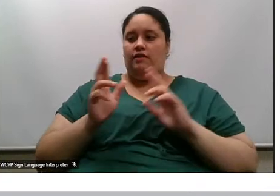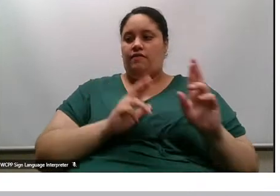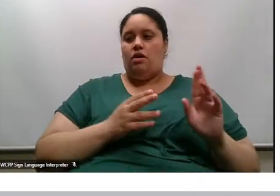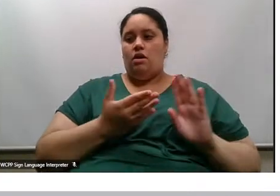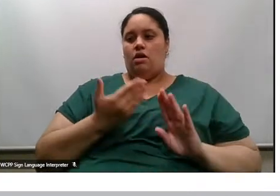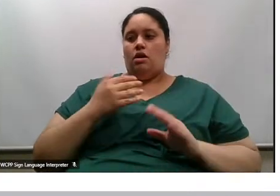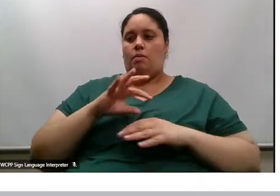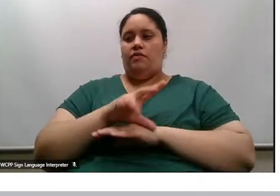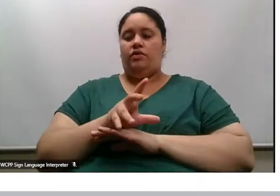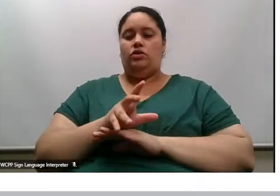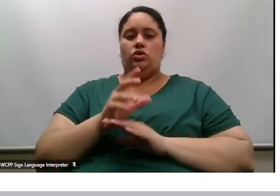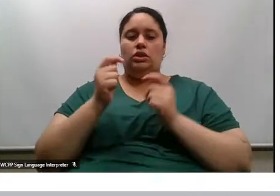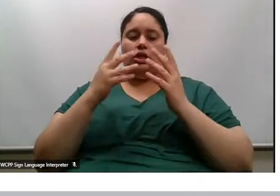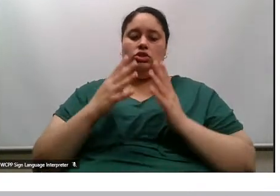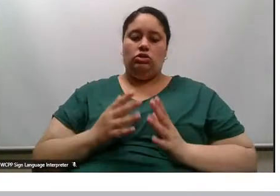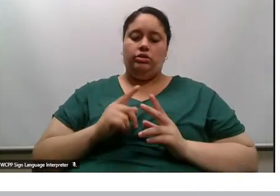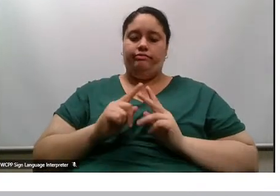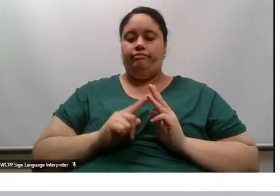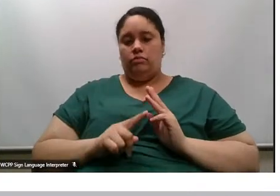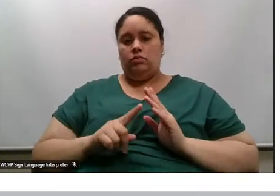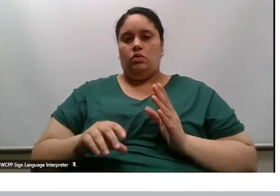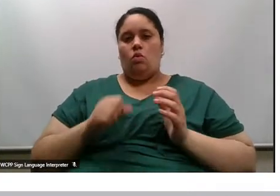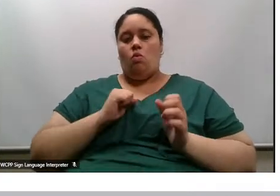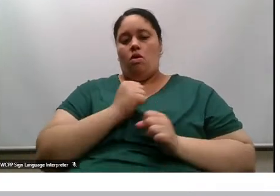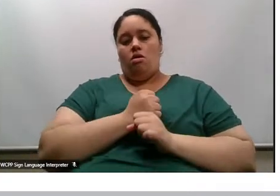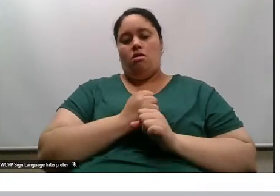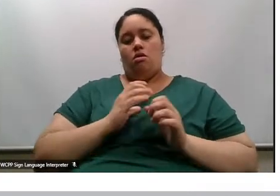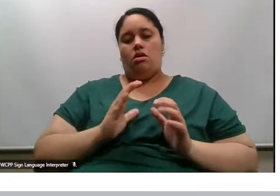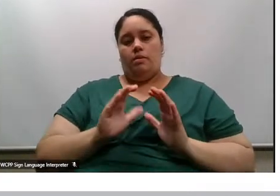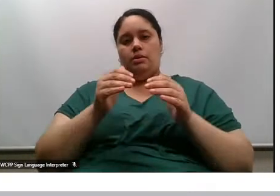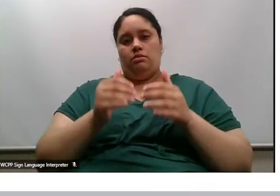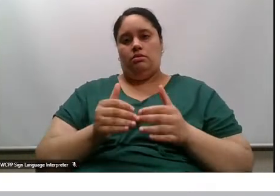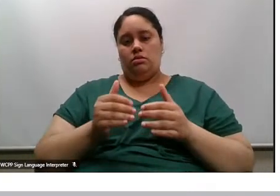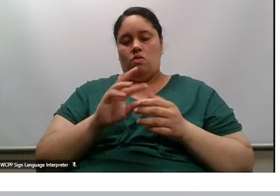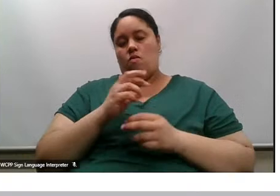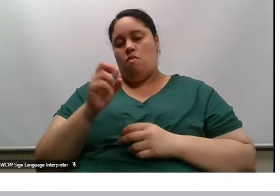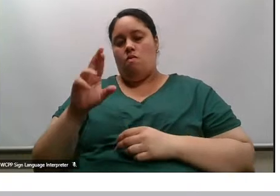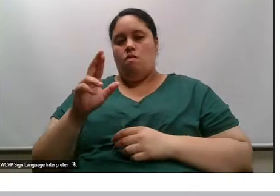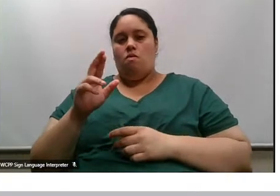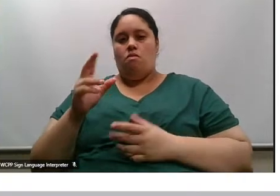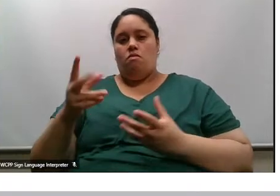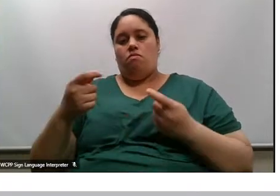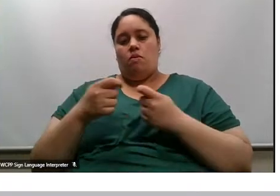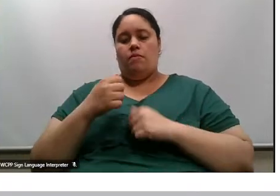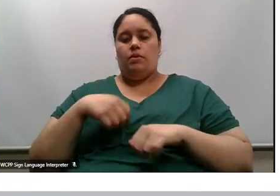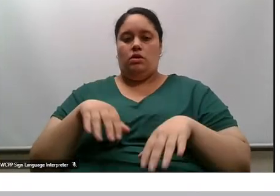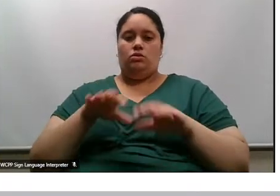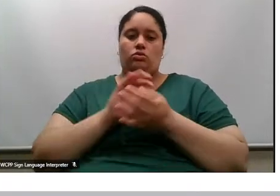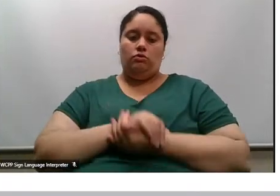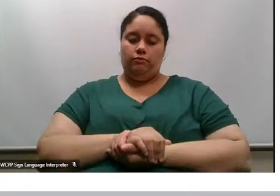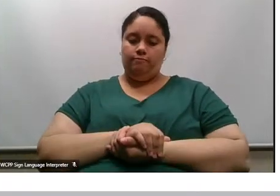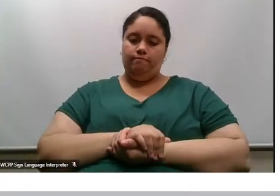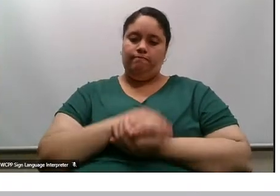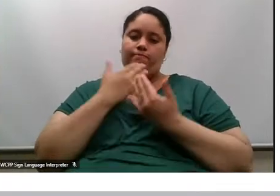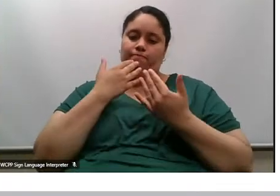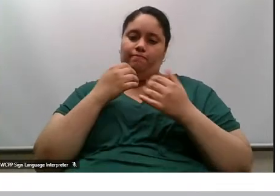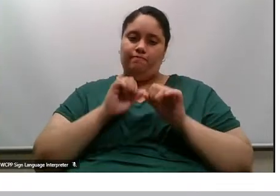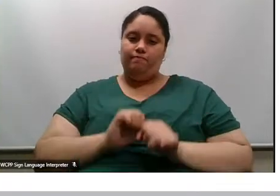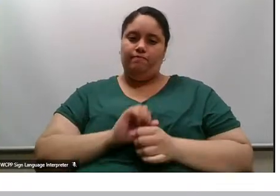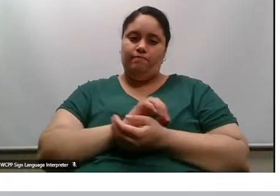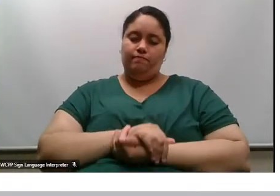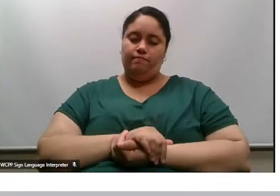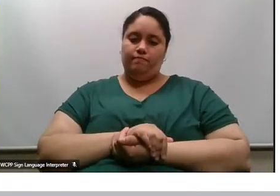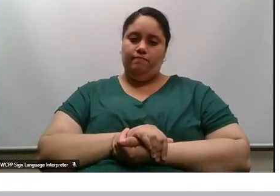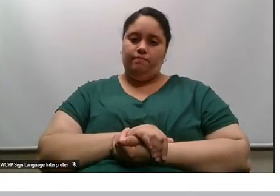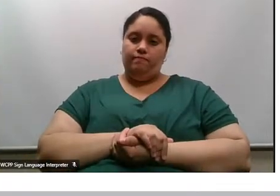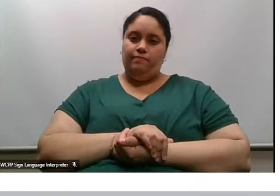Provincial Treasury to the Condemnation Working Committee for condemnation. Thank you, Chair.